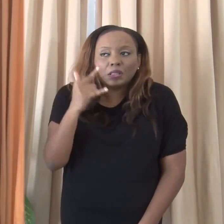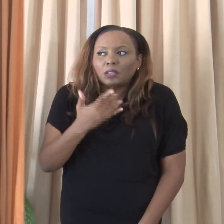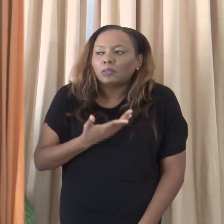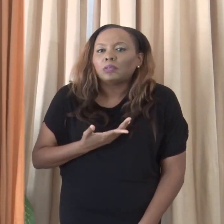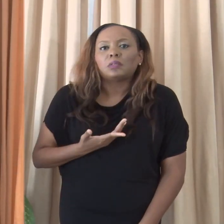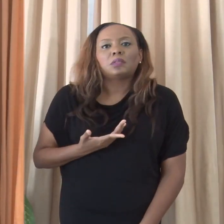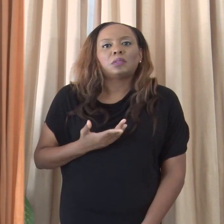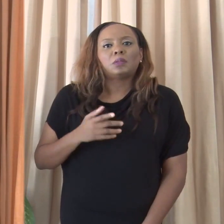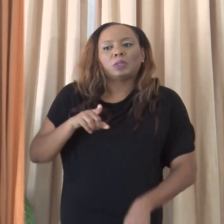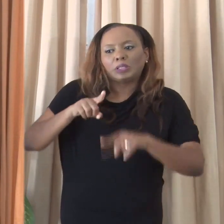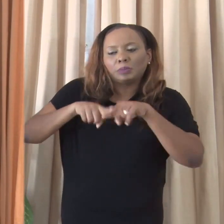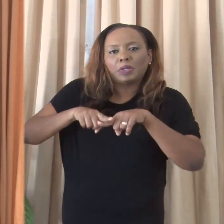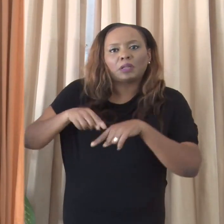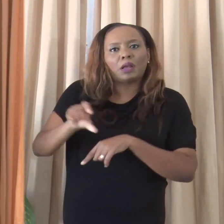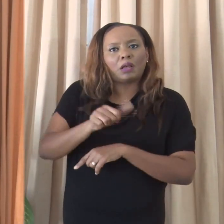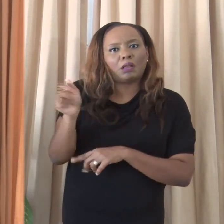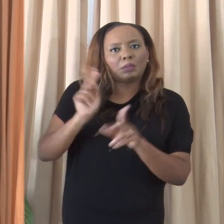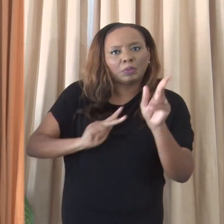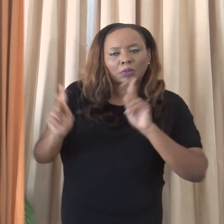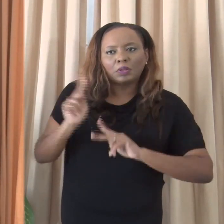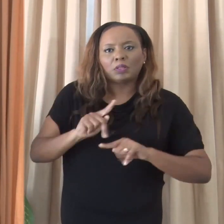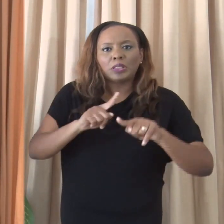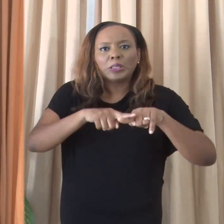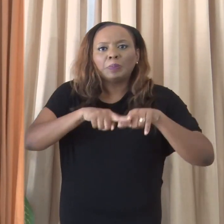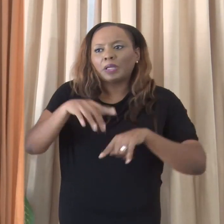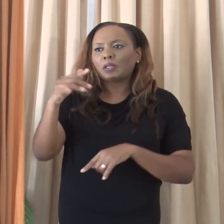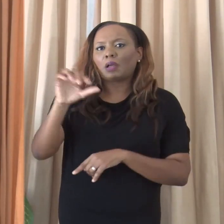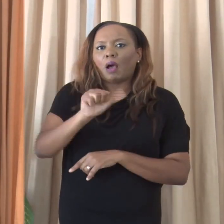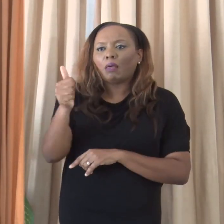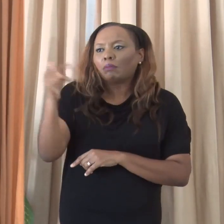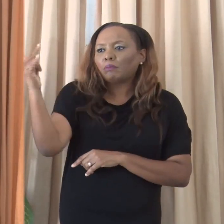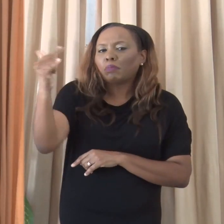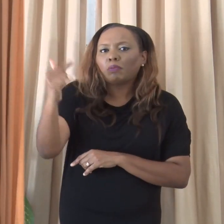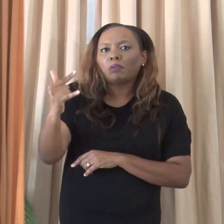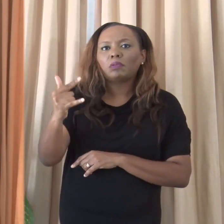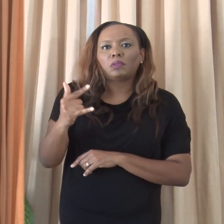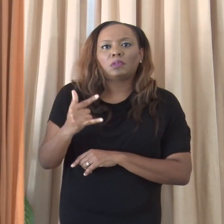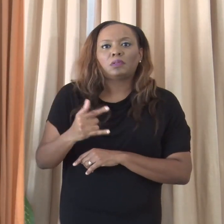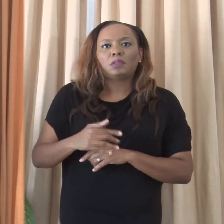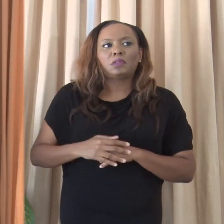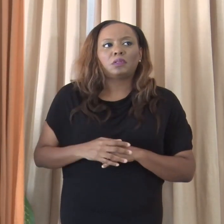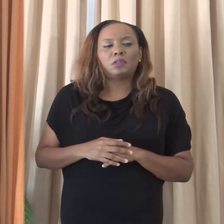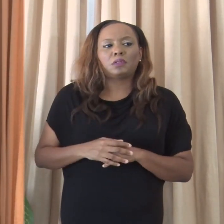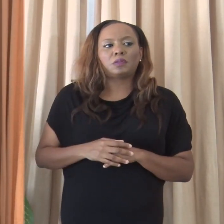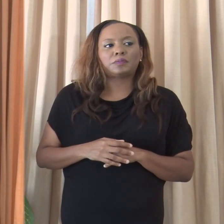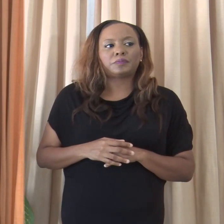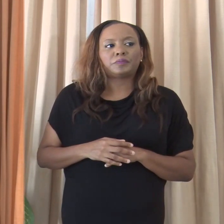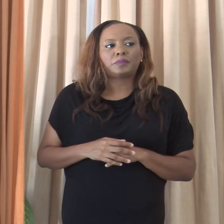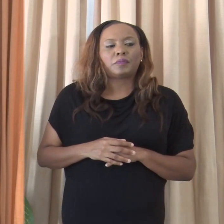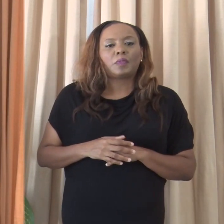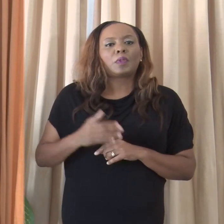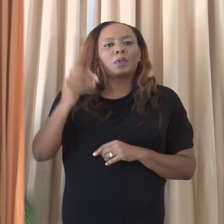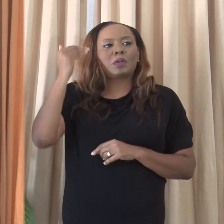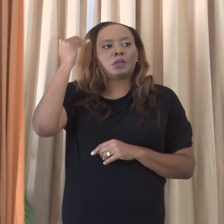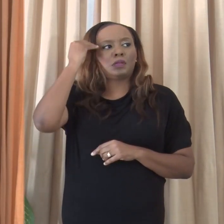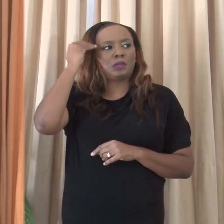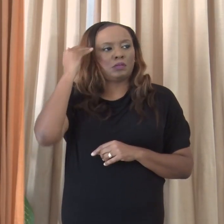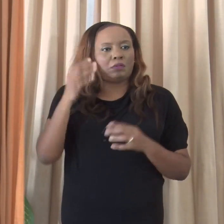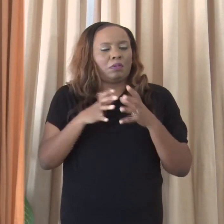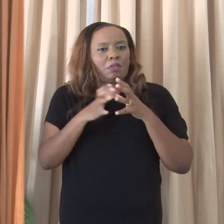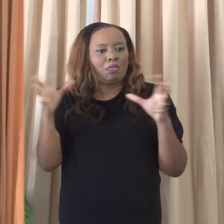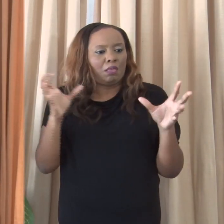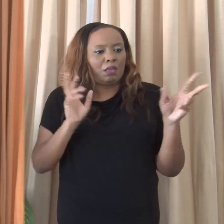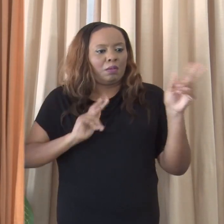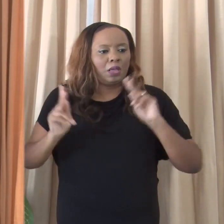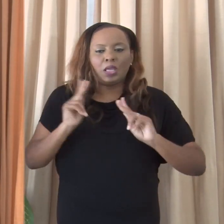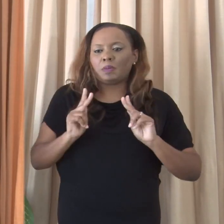would have to do, and therefore everything else now really becomes a question of trying to get into the melee and the crowd, which are all lining up